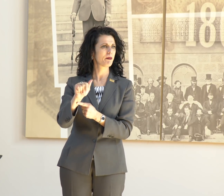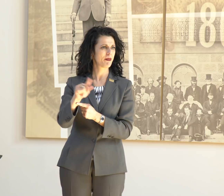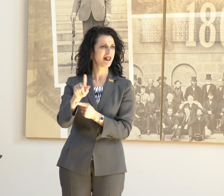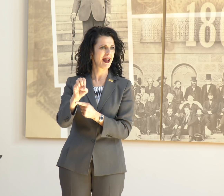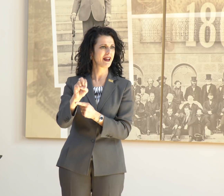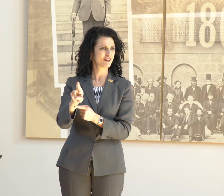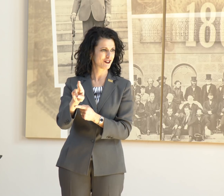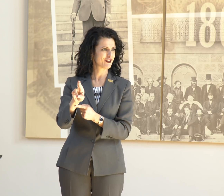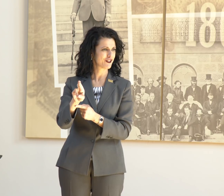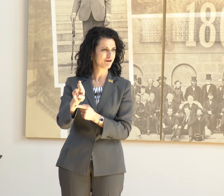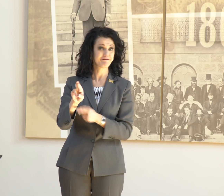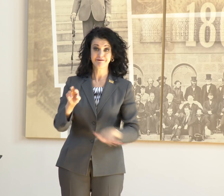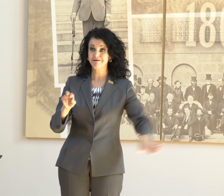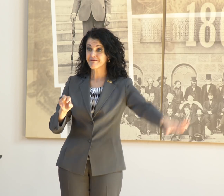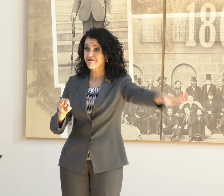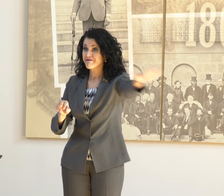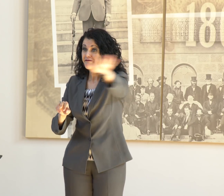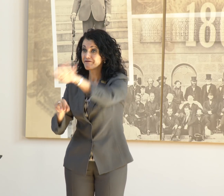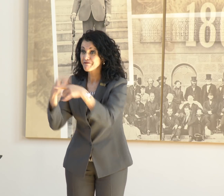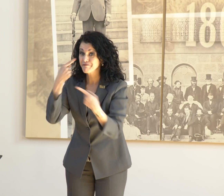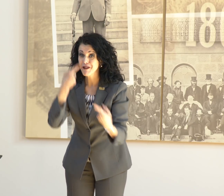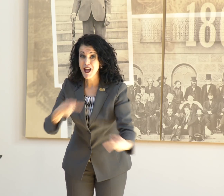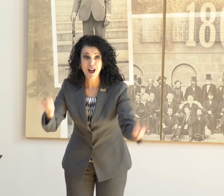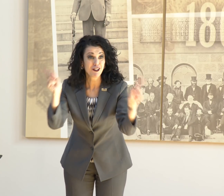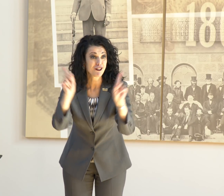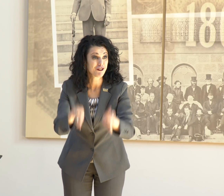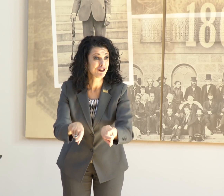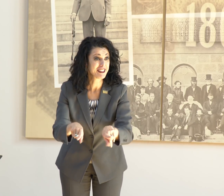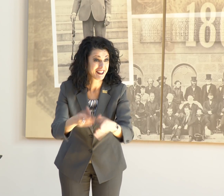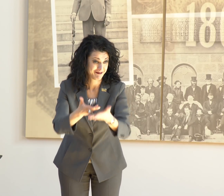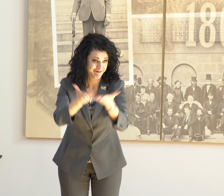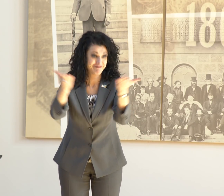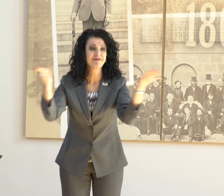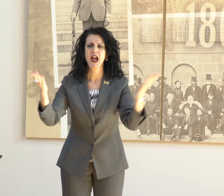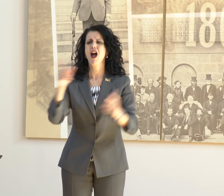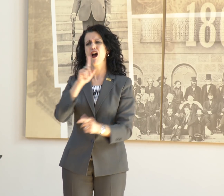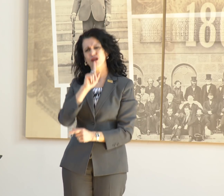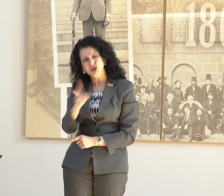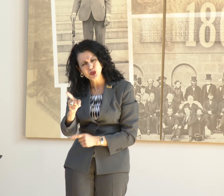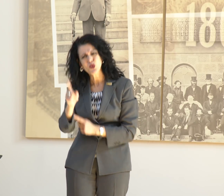Bernard Bragg was truly a trailblazer. Do you all agree?